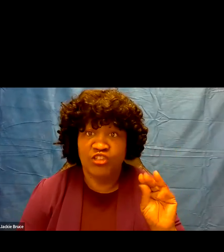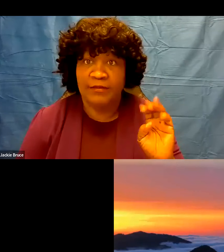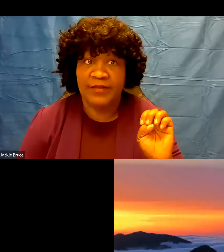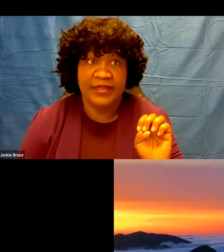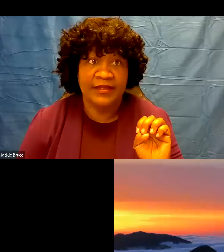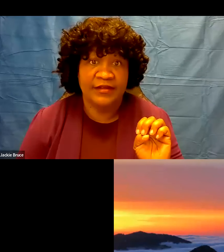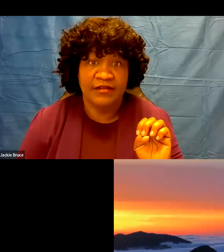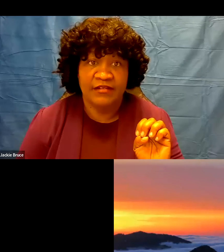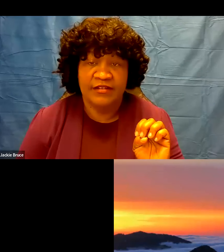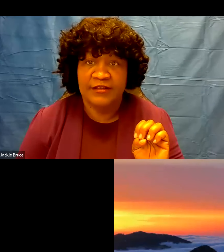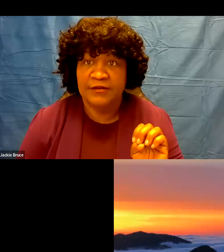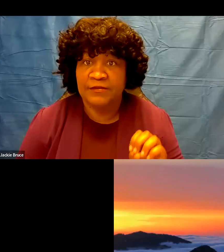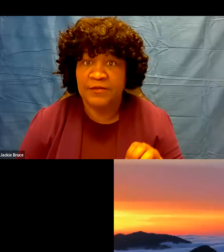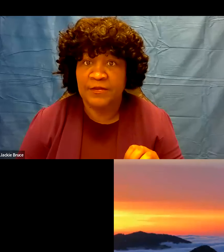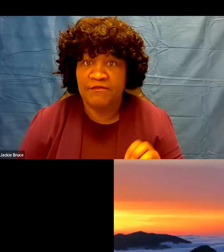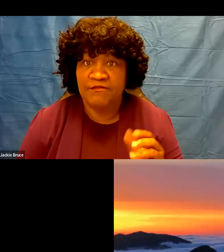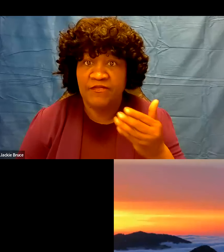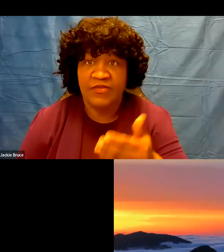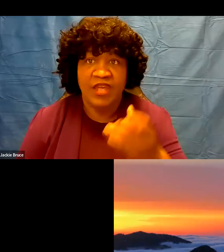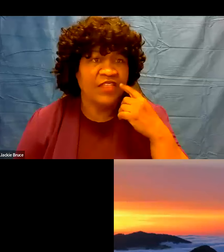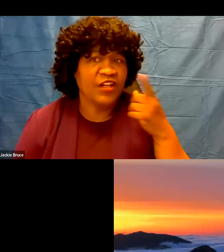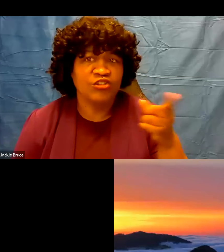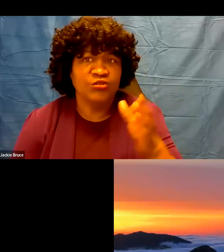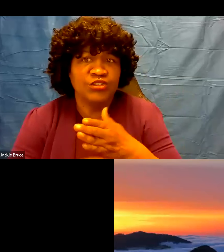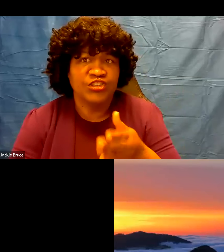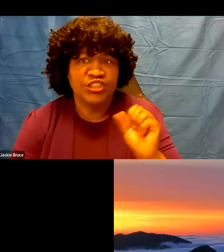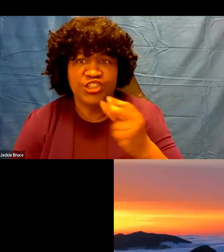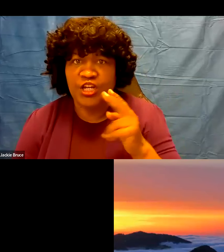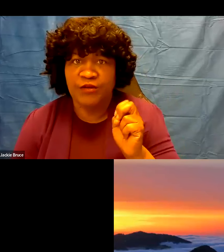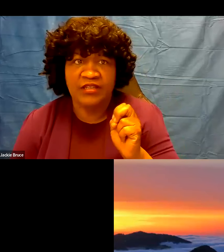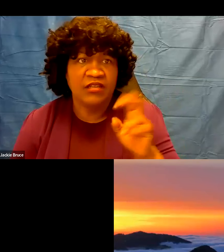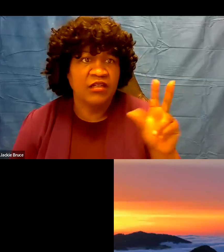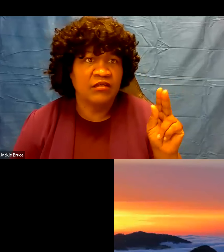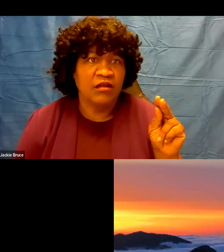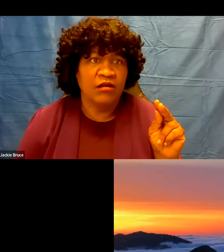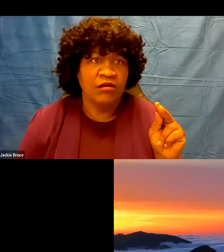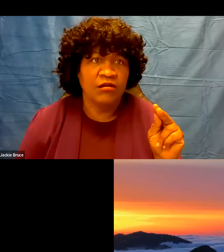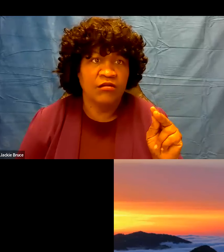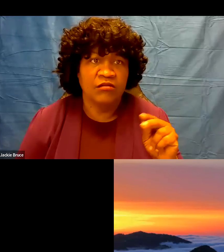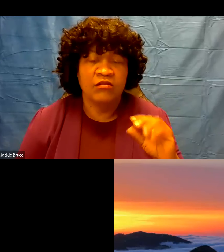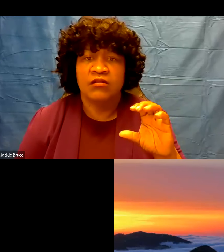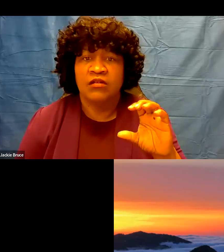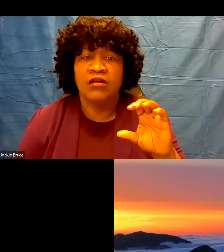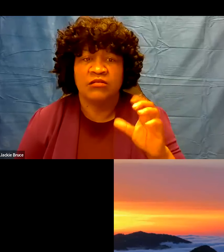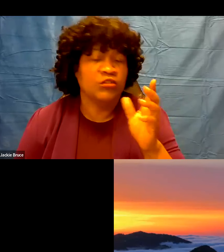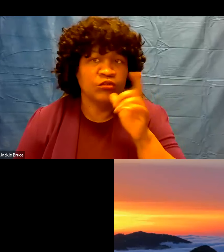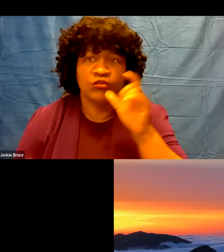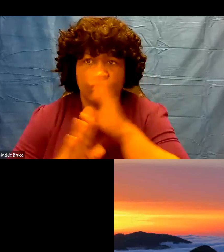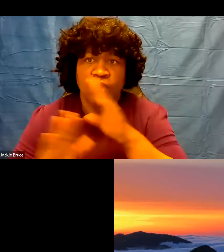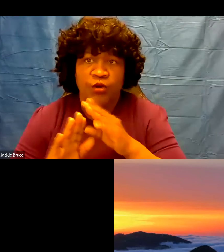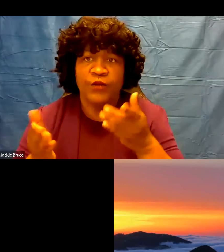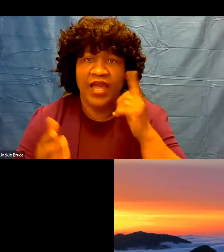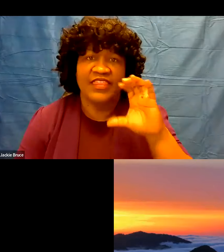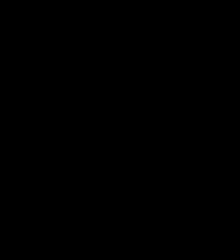Chloe, are you going to put those up? Oh, I thought you all were going to share those. No, we are. Don't worry. No, Chloe's putting them up for you, I believe.